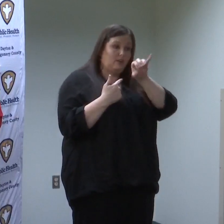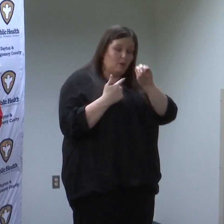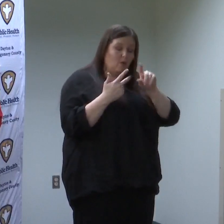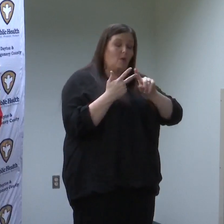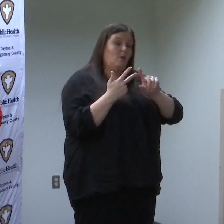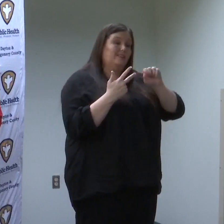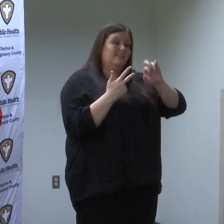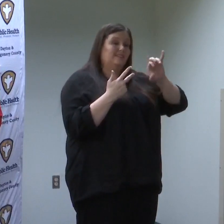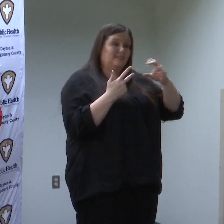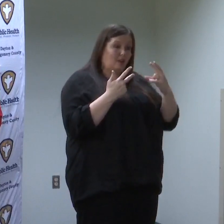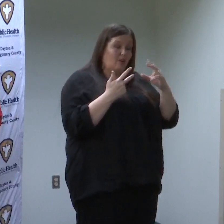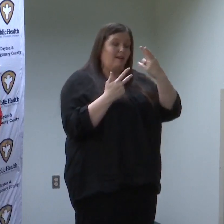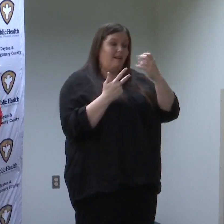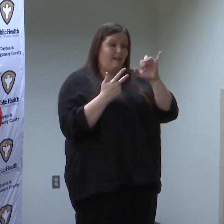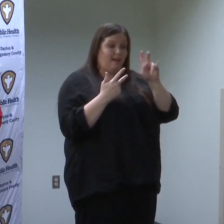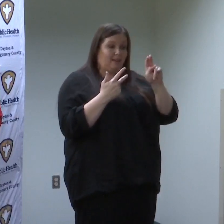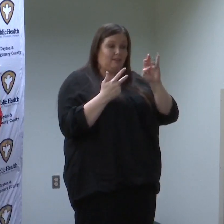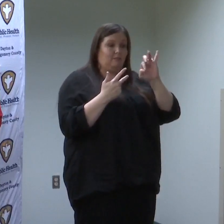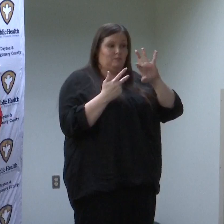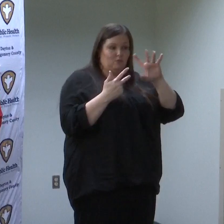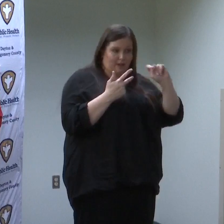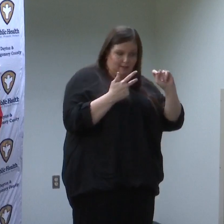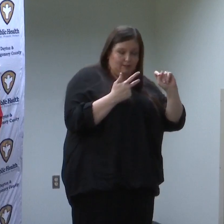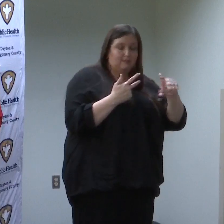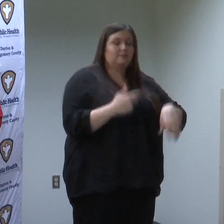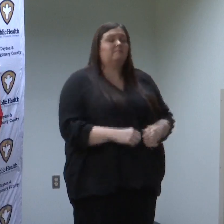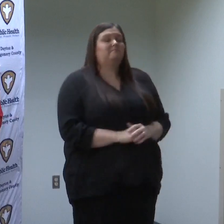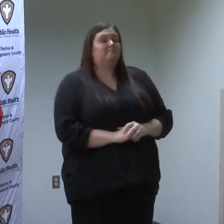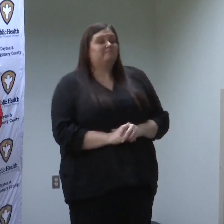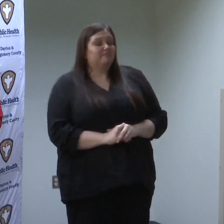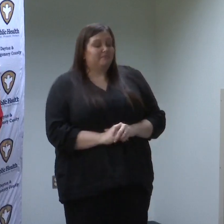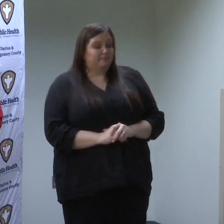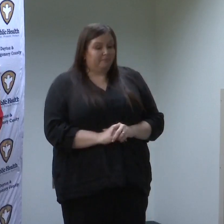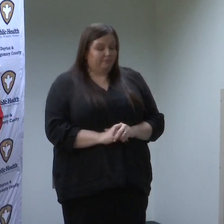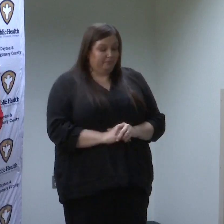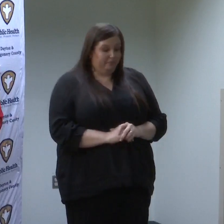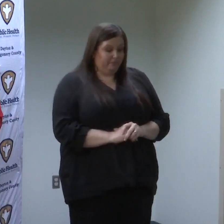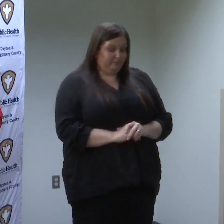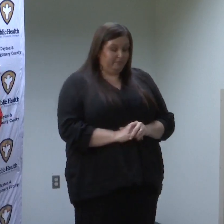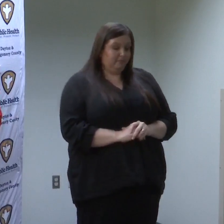Sarah Hackenbrack, President and CEO of the Greater Dayton Area Hospital Association.